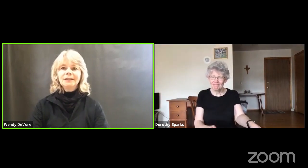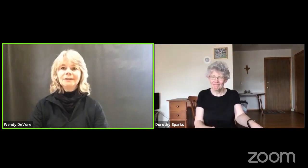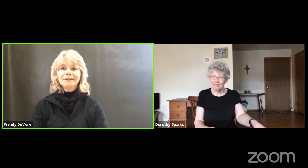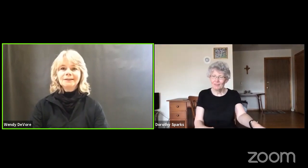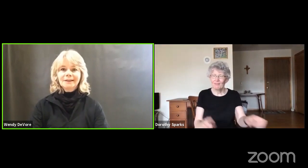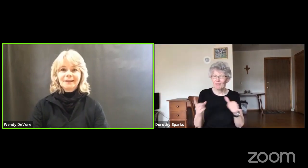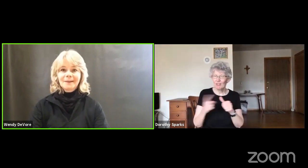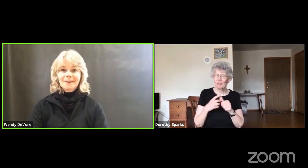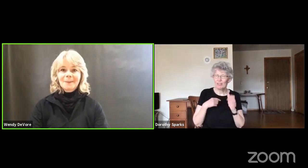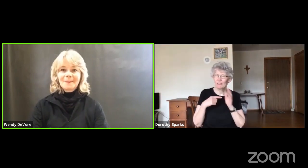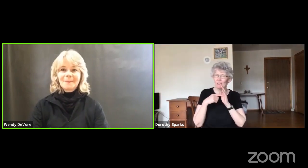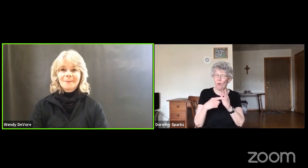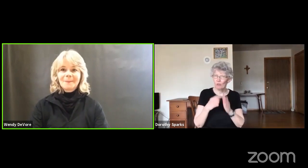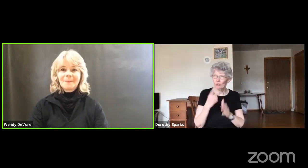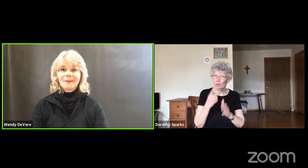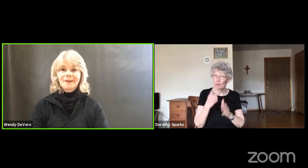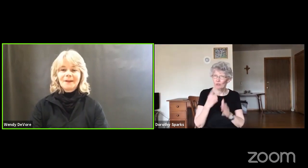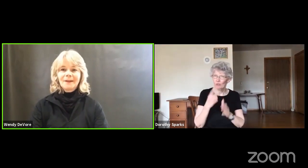honor Jesus.